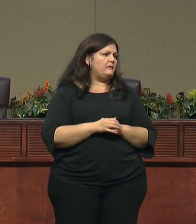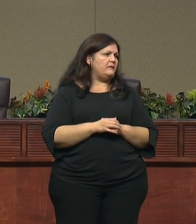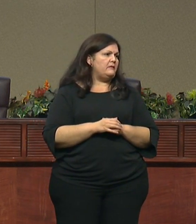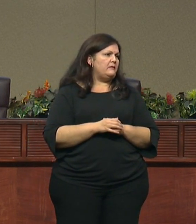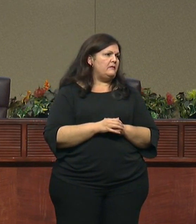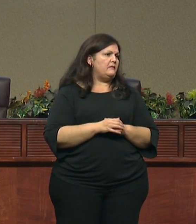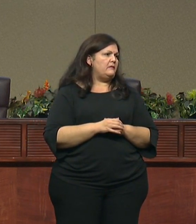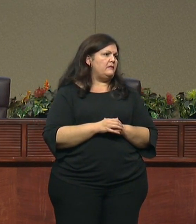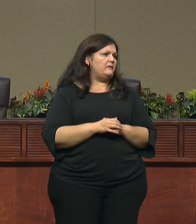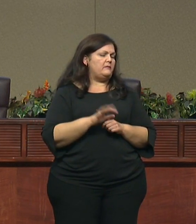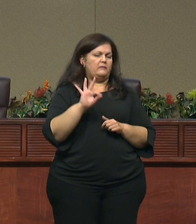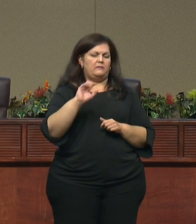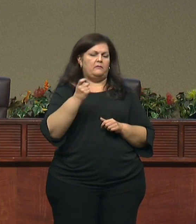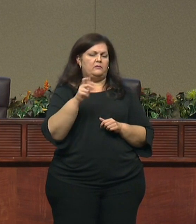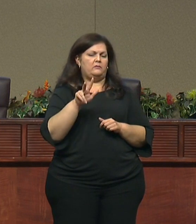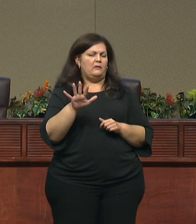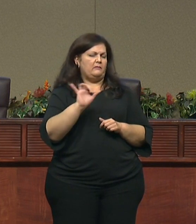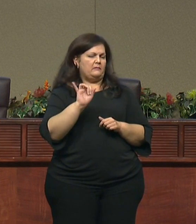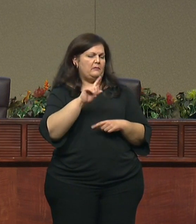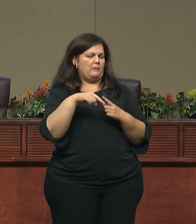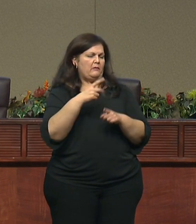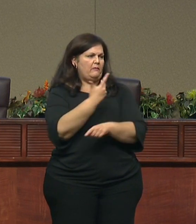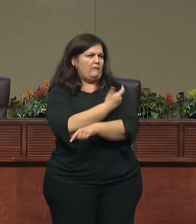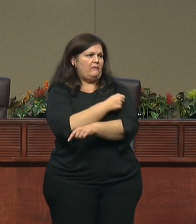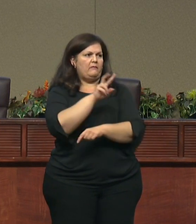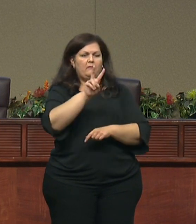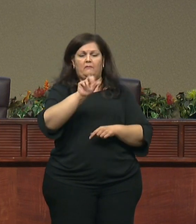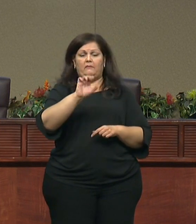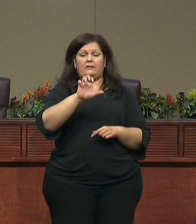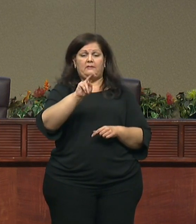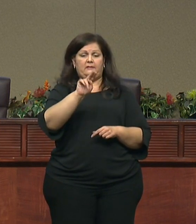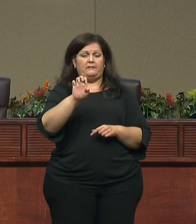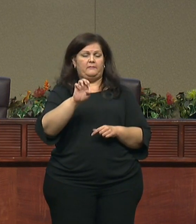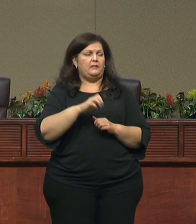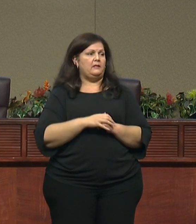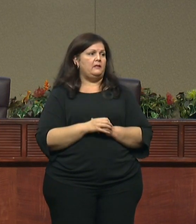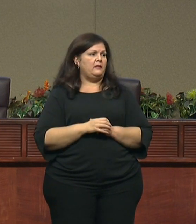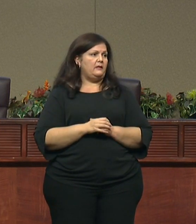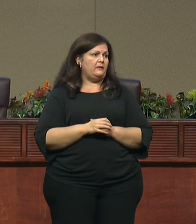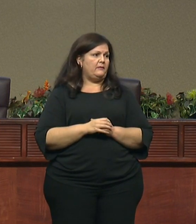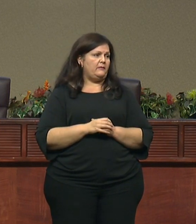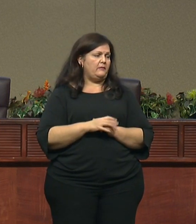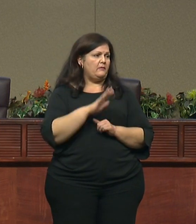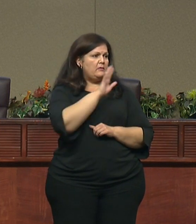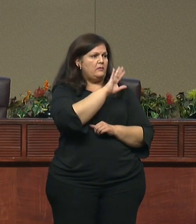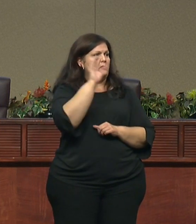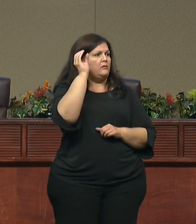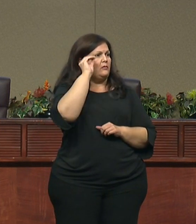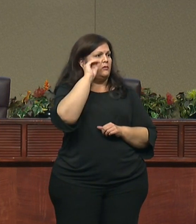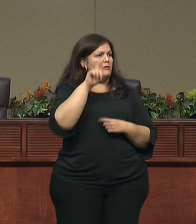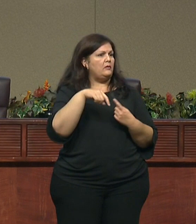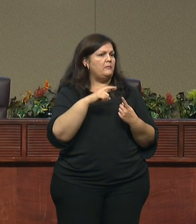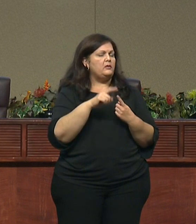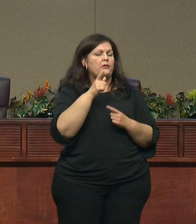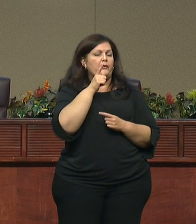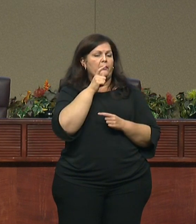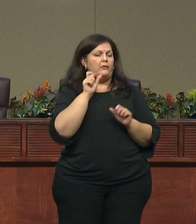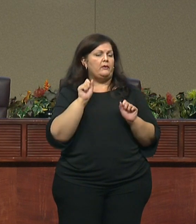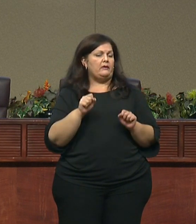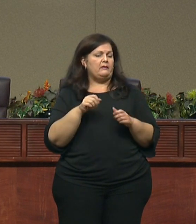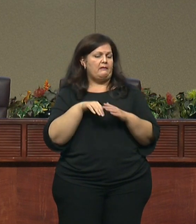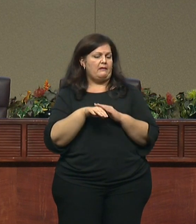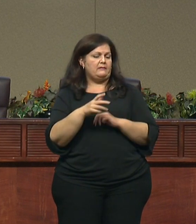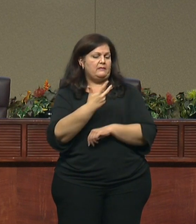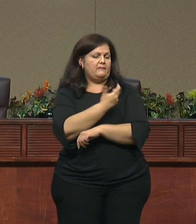35. It's on that same trend of vaccines. Can you ask Dr. Pino for his take on the discussion over who will be able to access